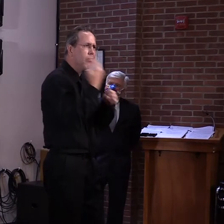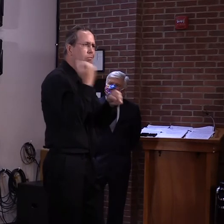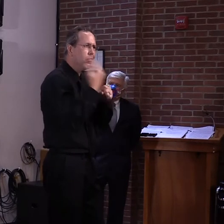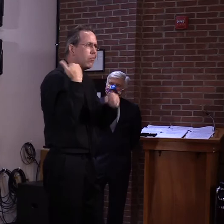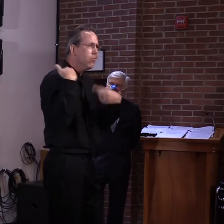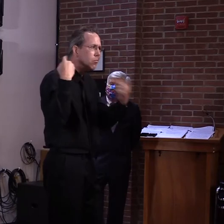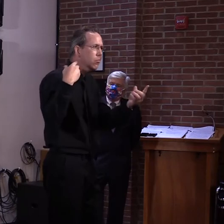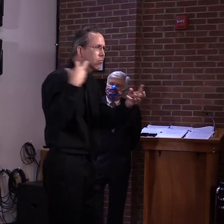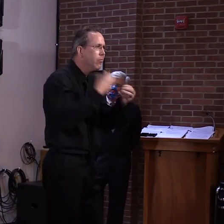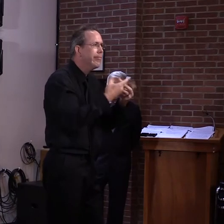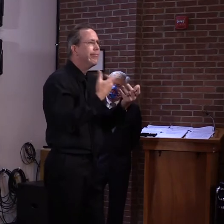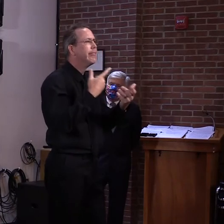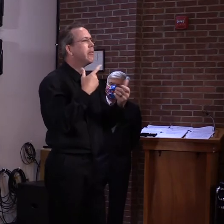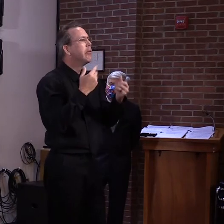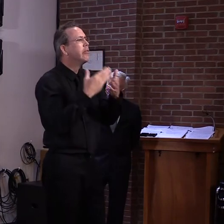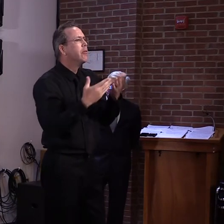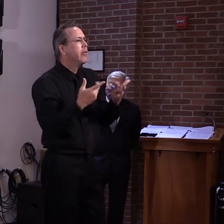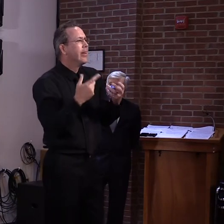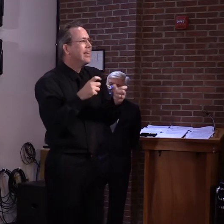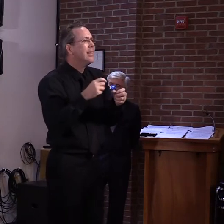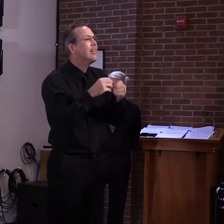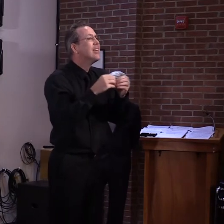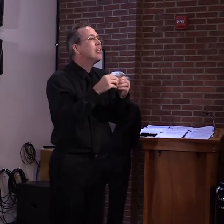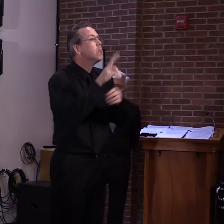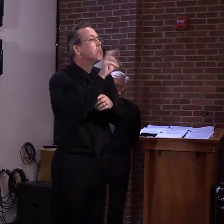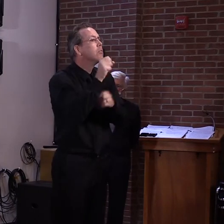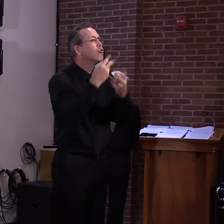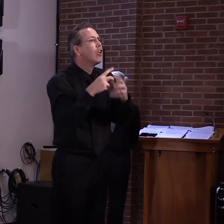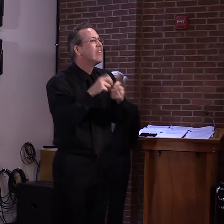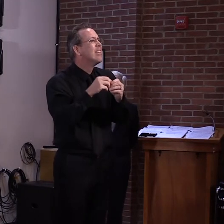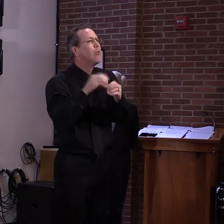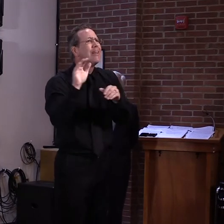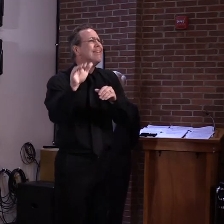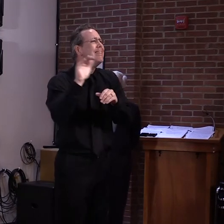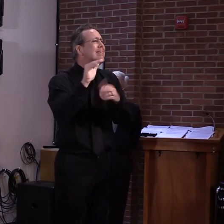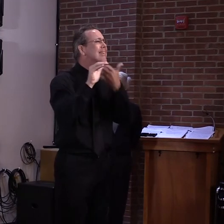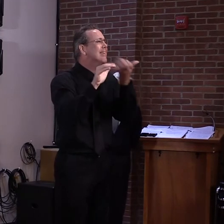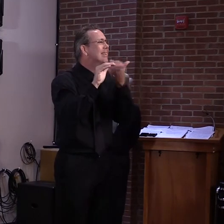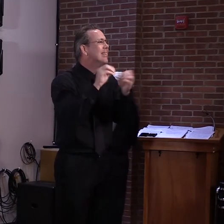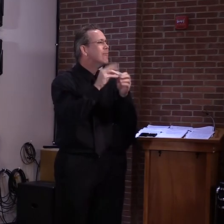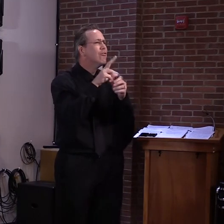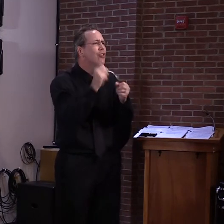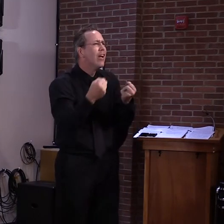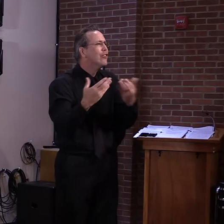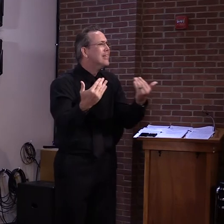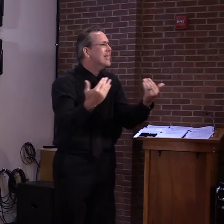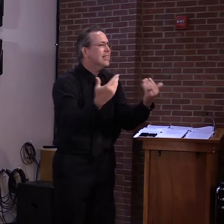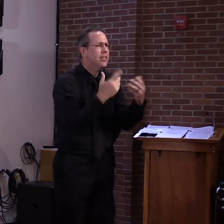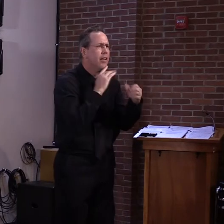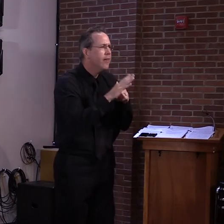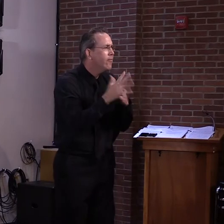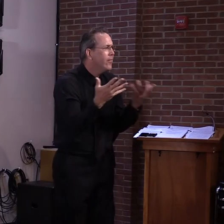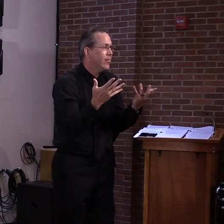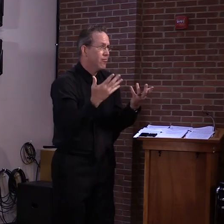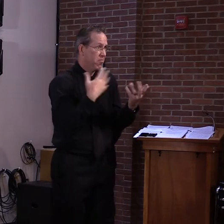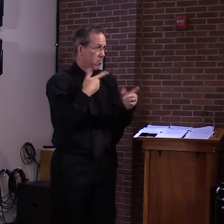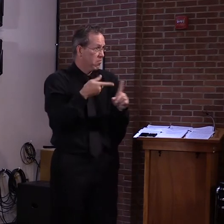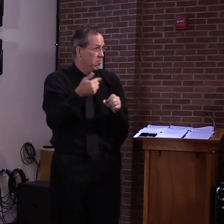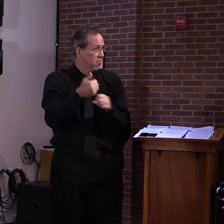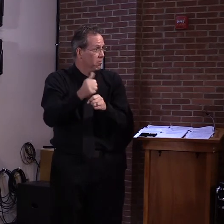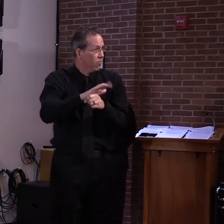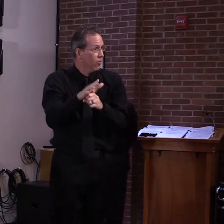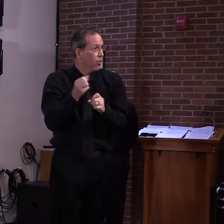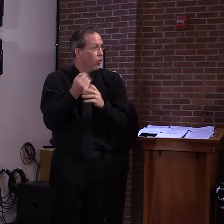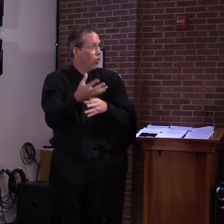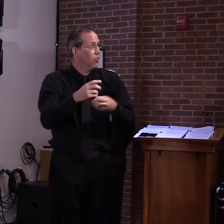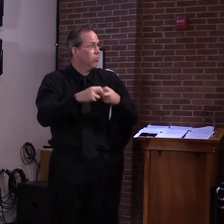here before this pandemic. So this is further escalated, I believe, in some respects. It's going to